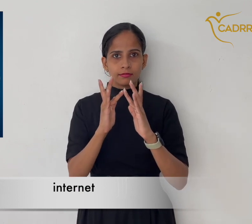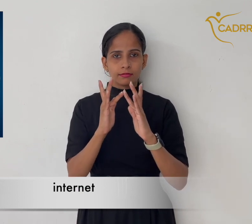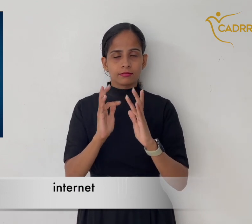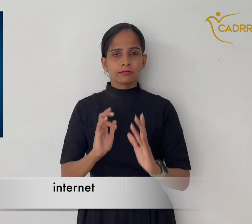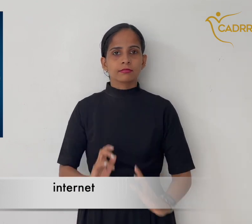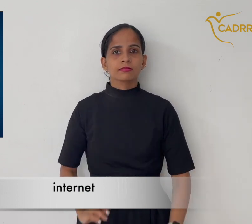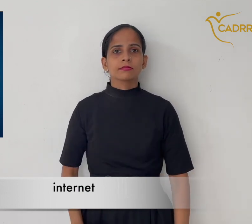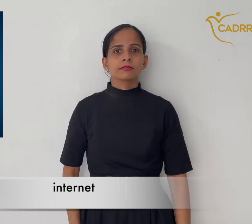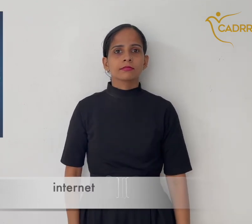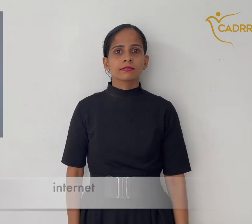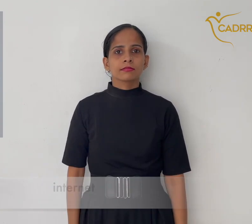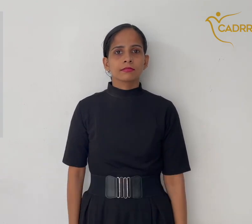Internet.